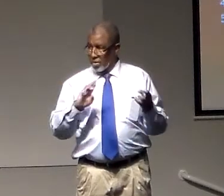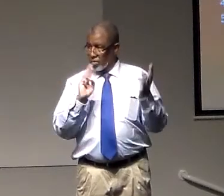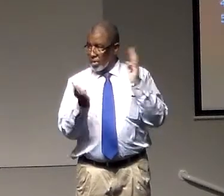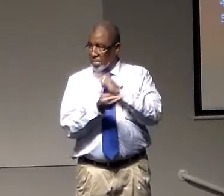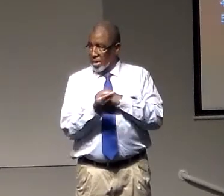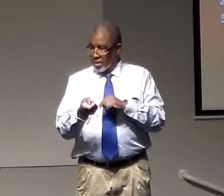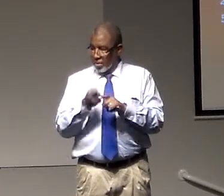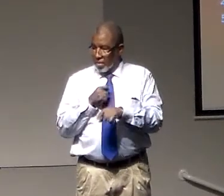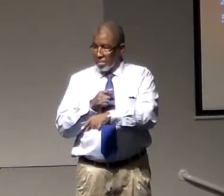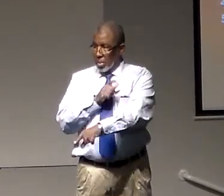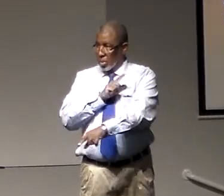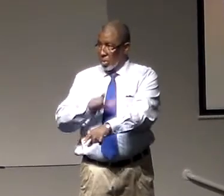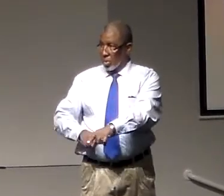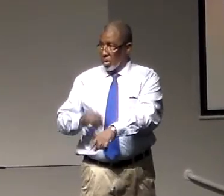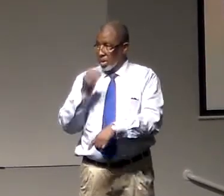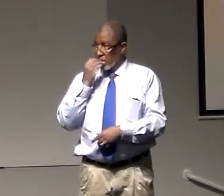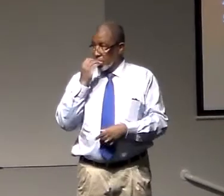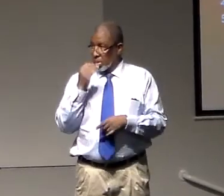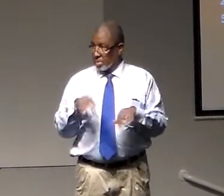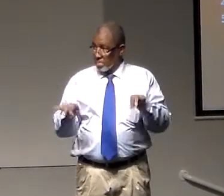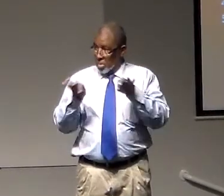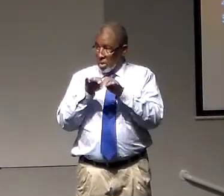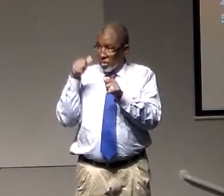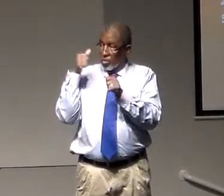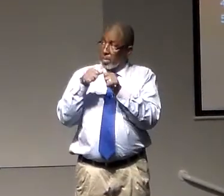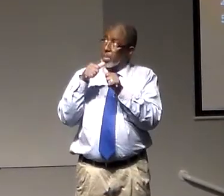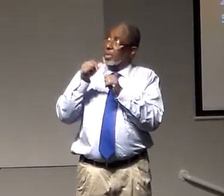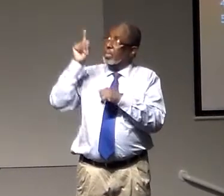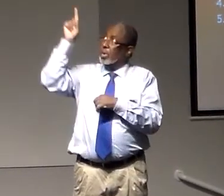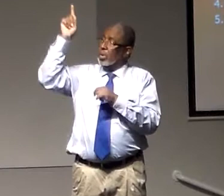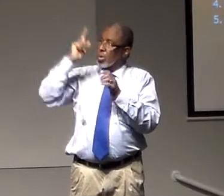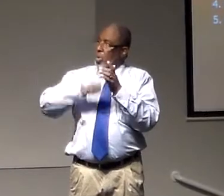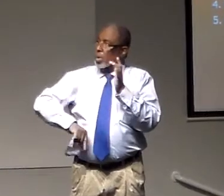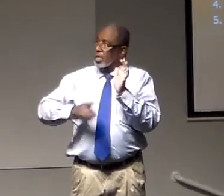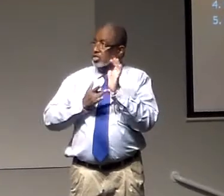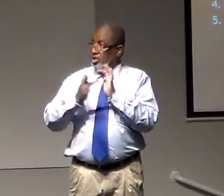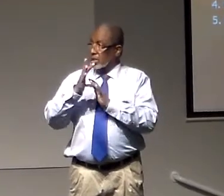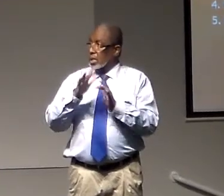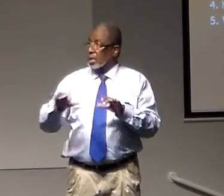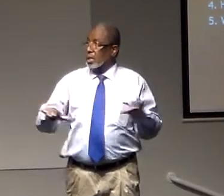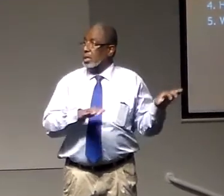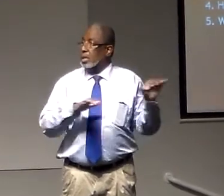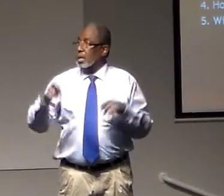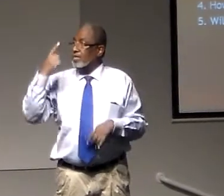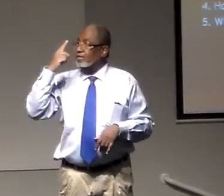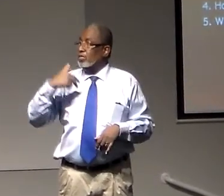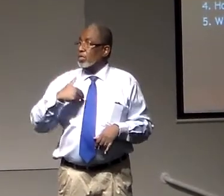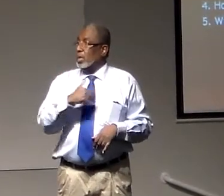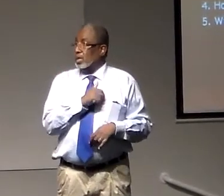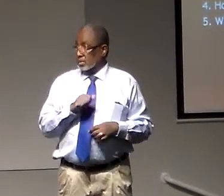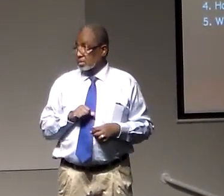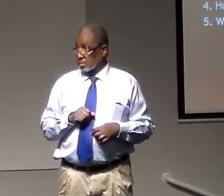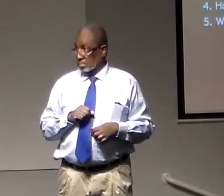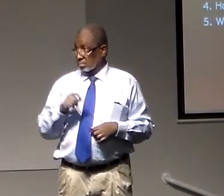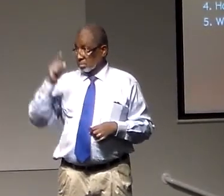to bring more people? You know, with the Lord's Supper, we remember what Jesus done for us,